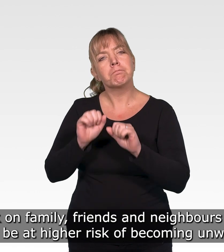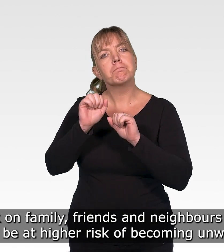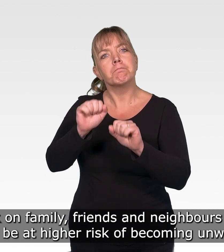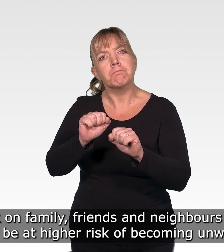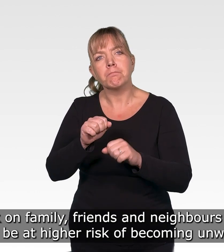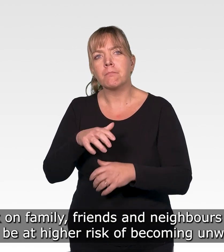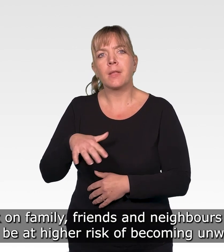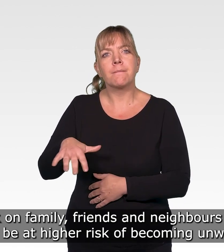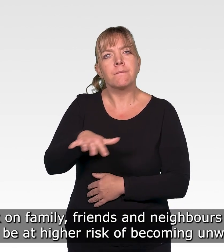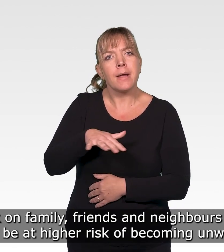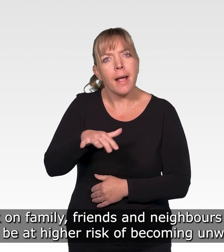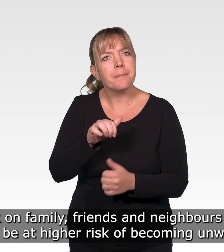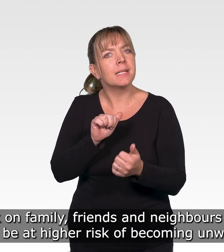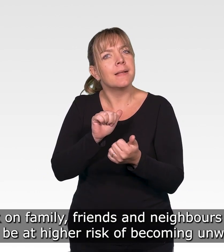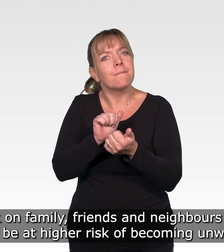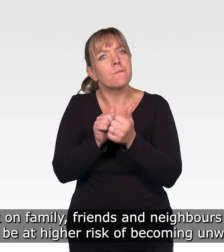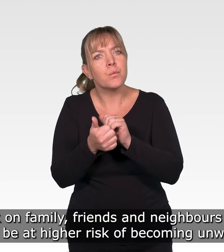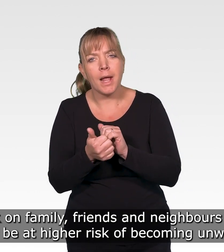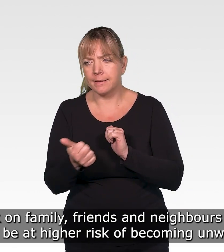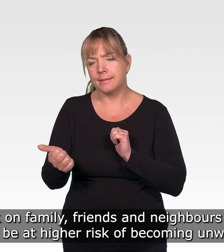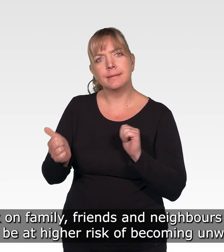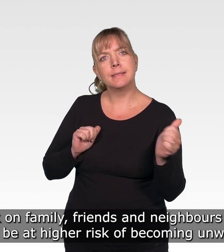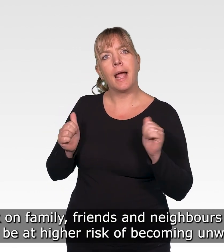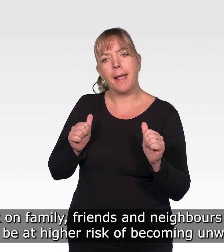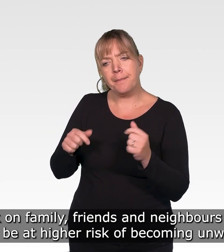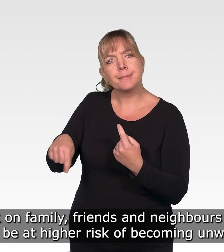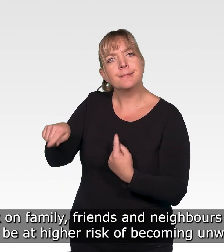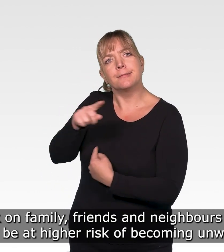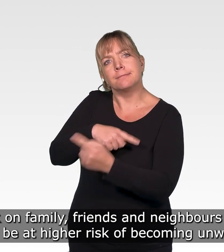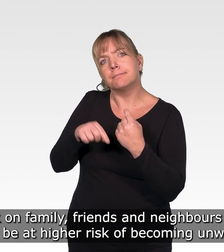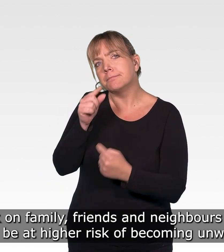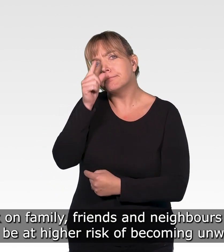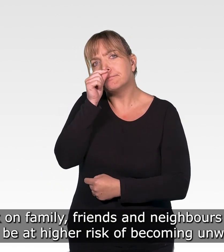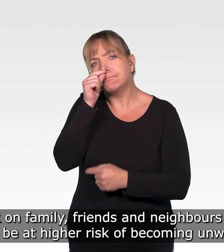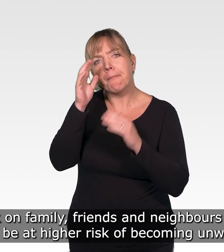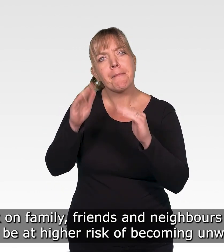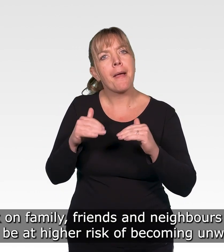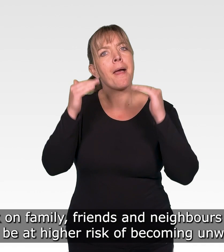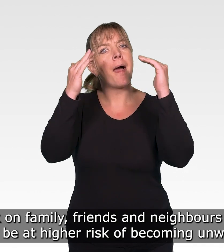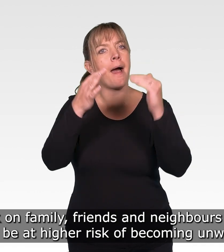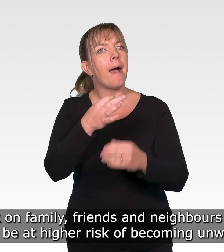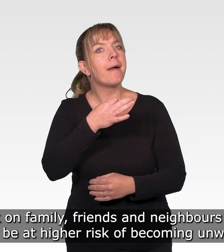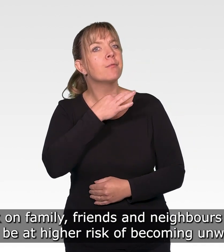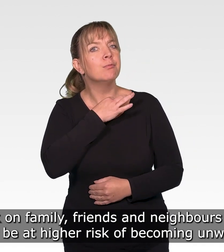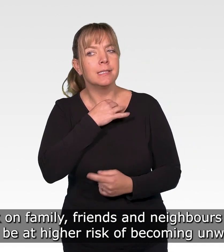Check on family, friends, and neighbors who may be at higher risk of becoming unwell.